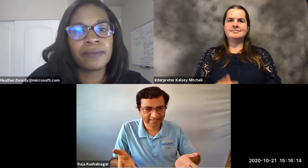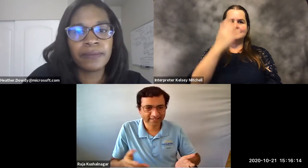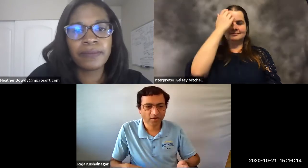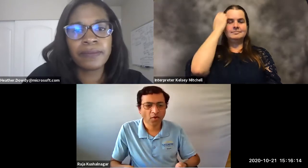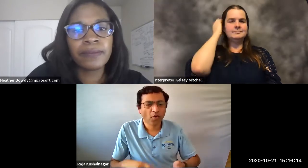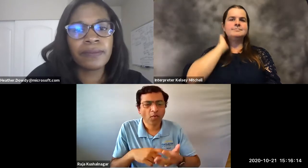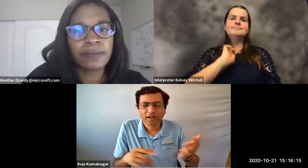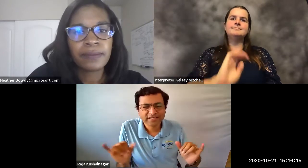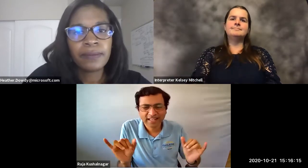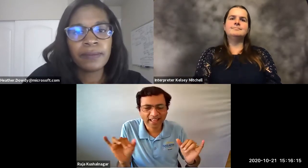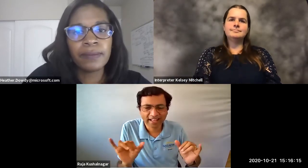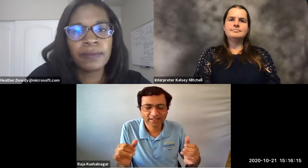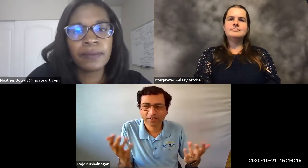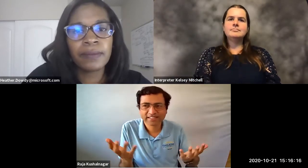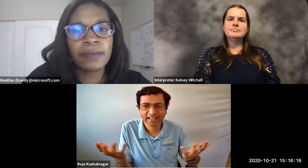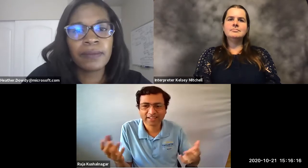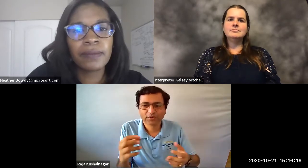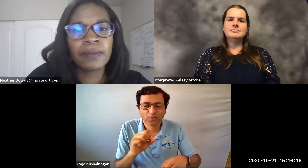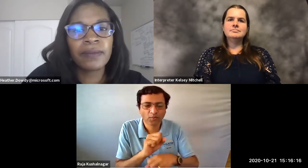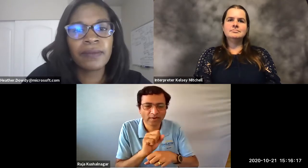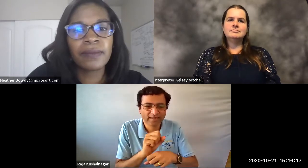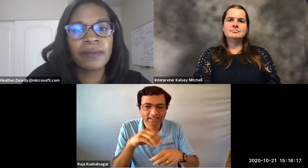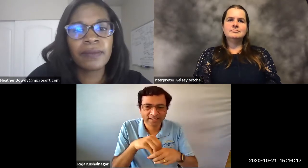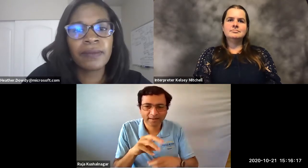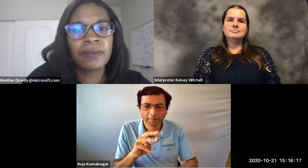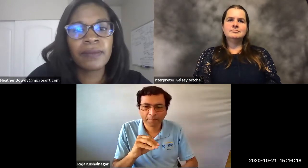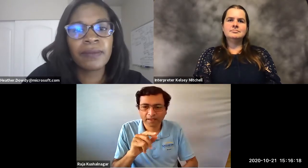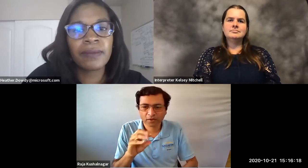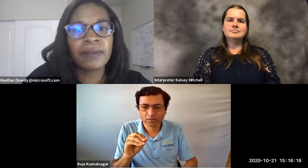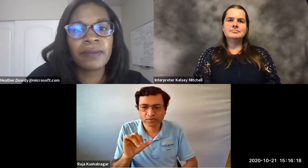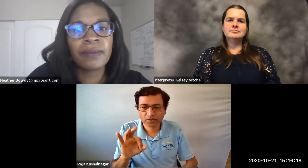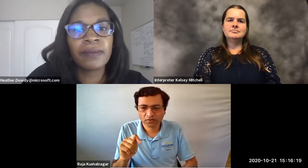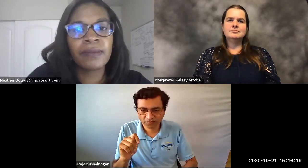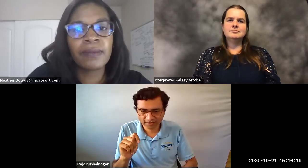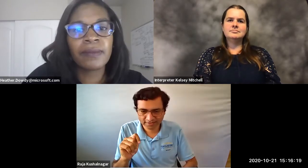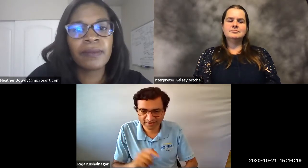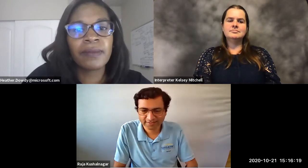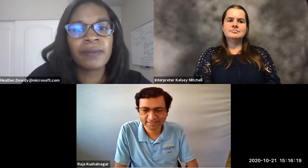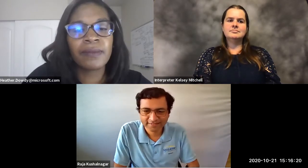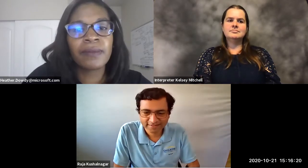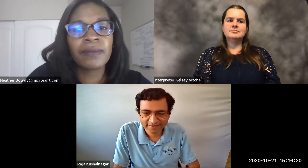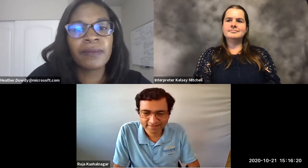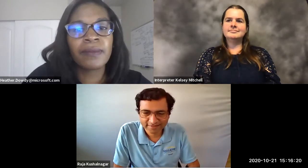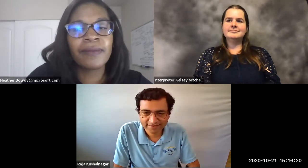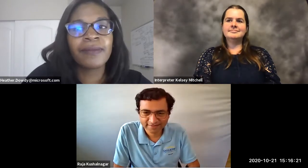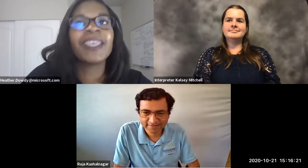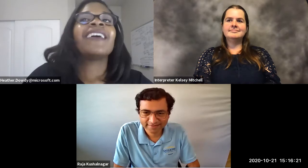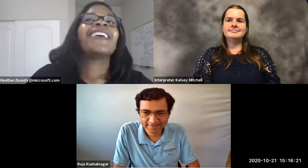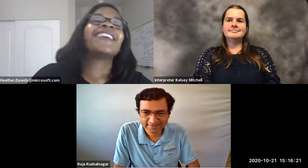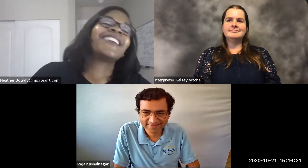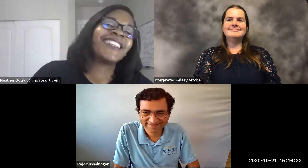Okay, this is Raja. I have another final question. What is it like to work at Microsoft?